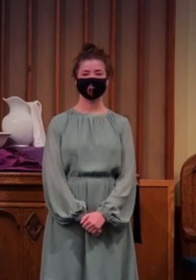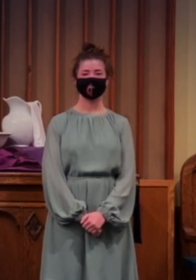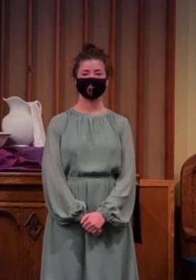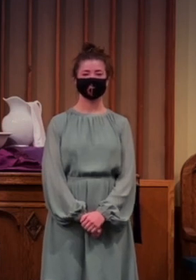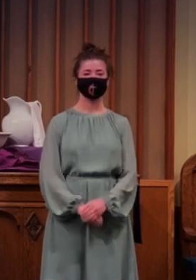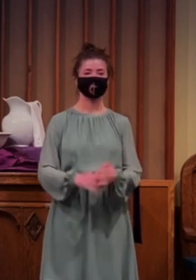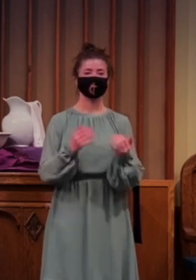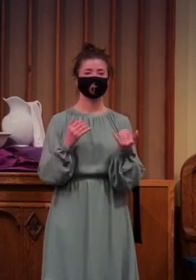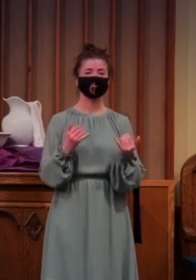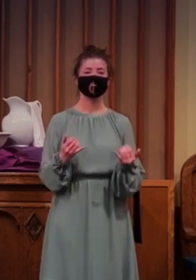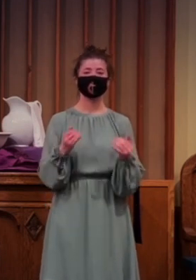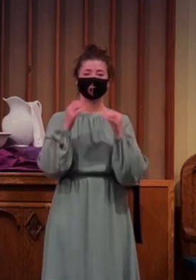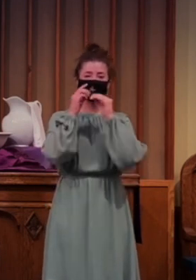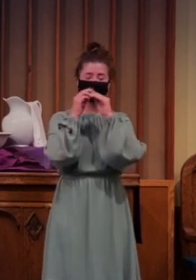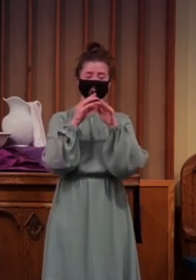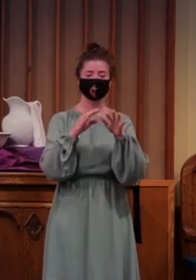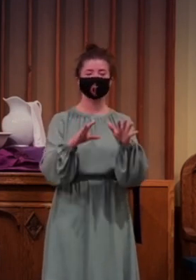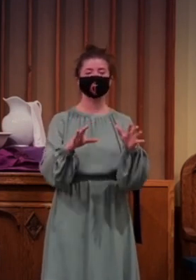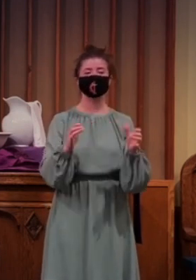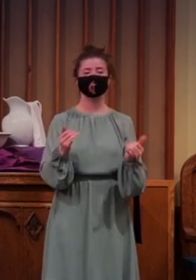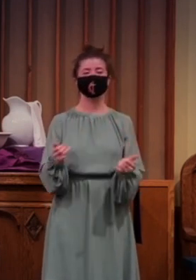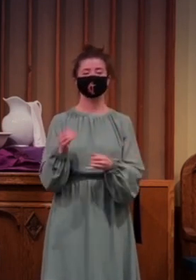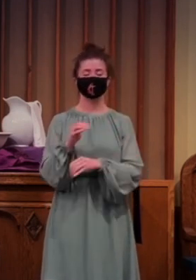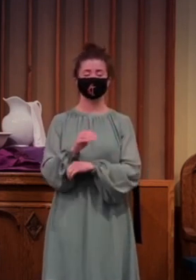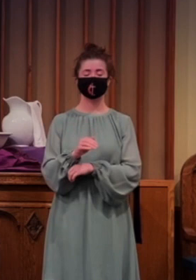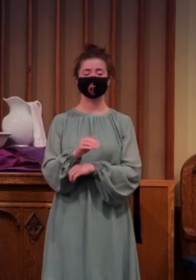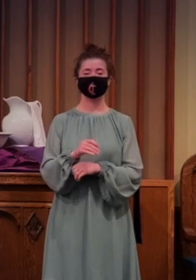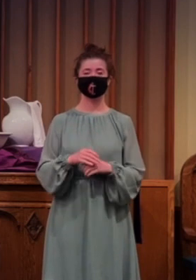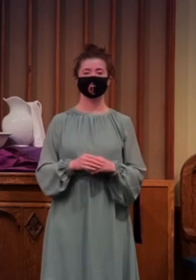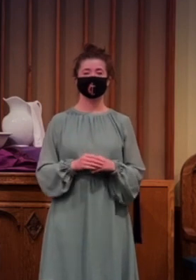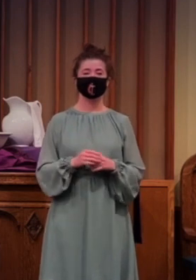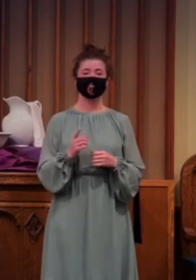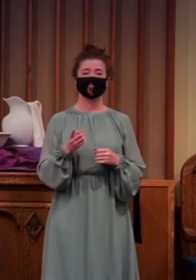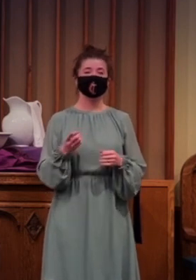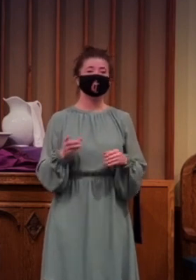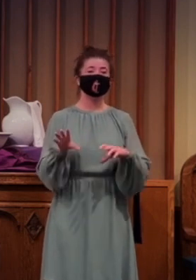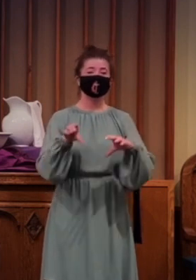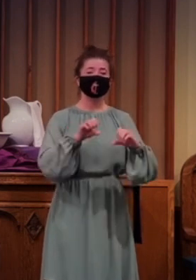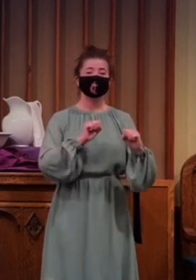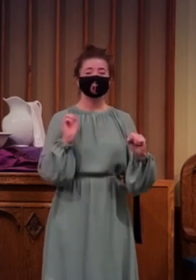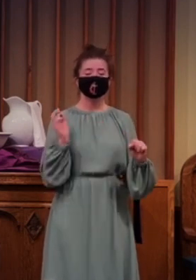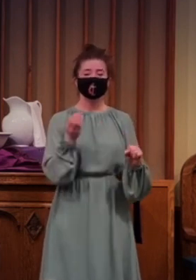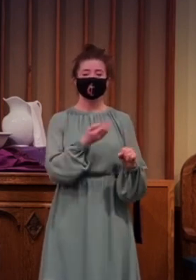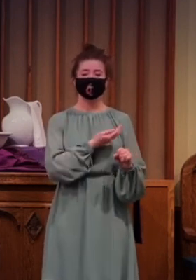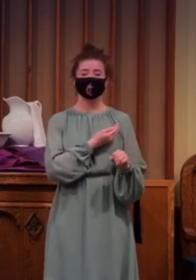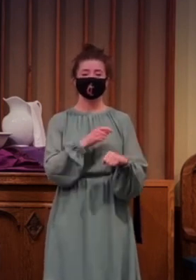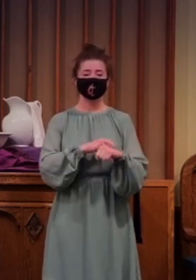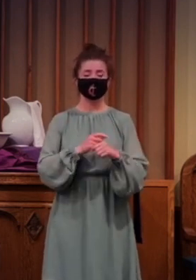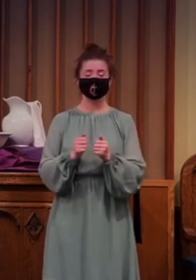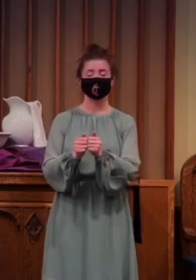leave you with this blessing this evening. As you leave our time together, may your